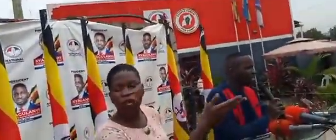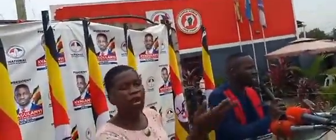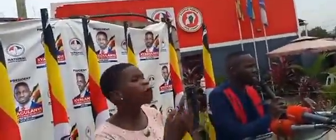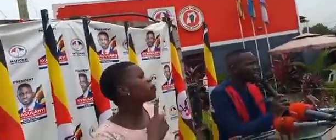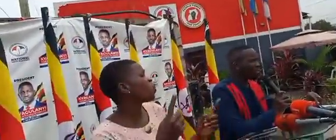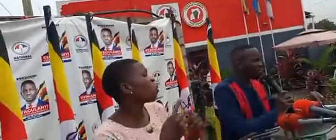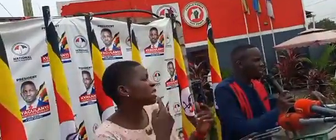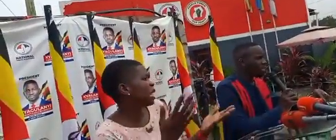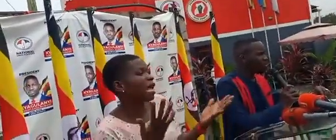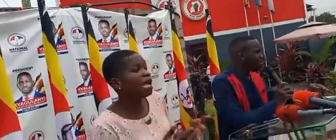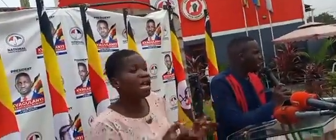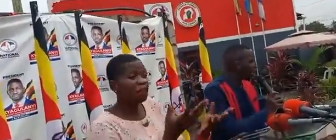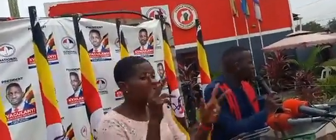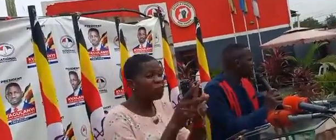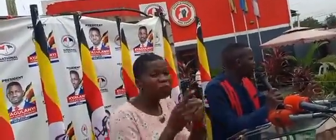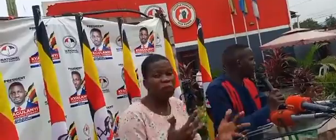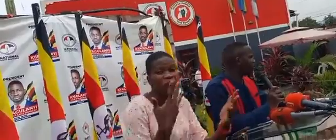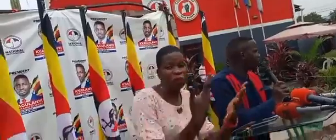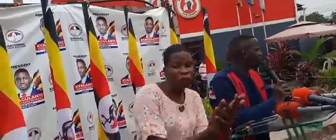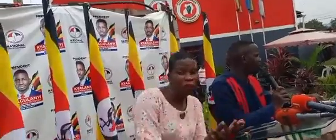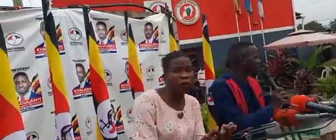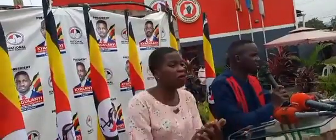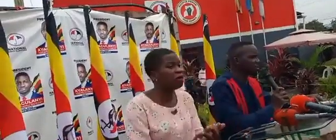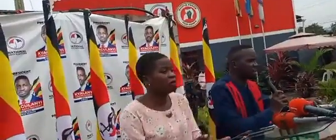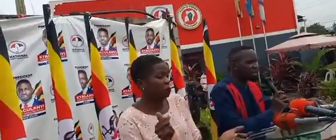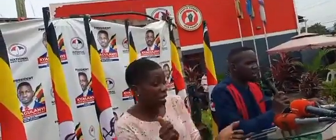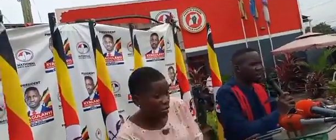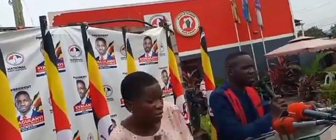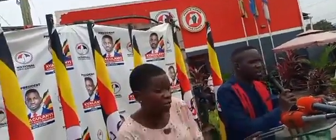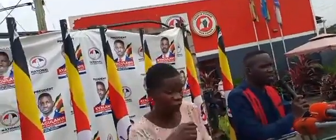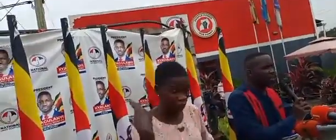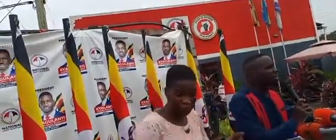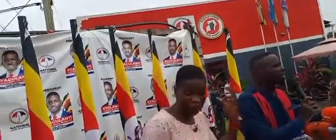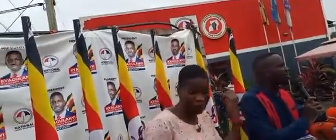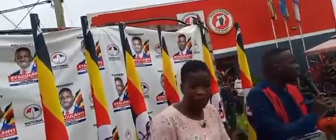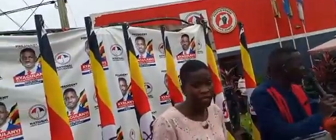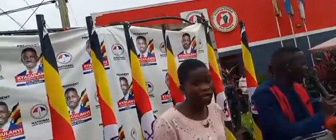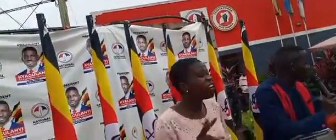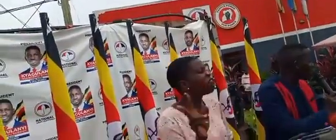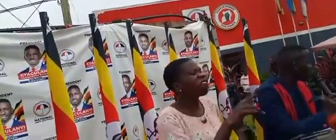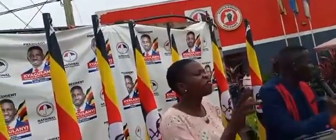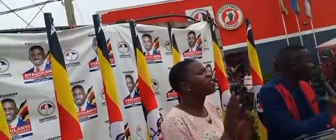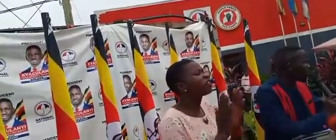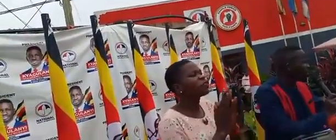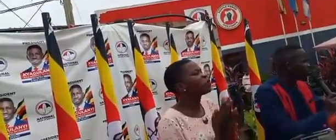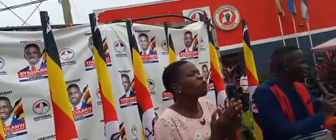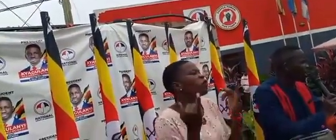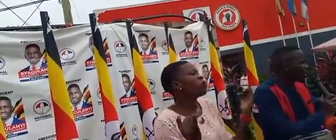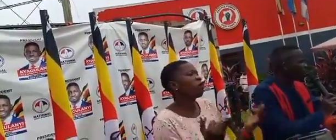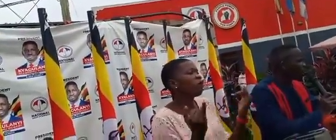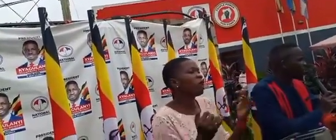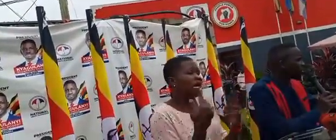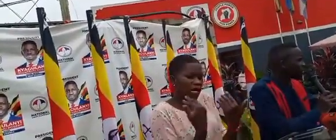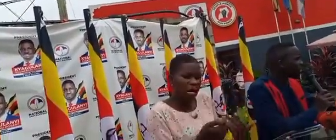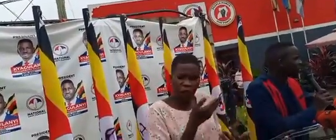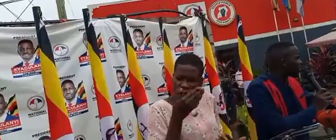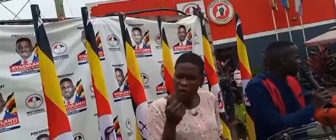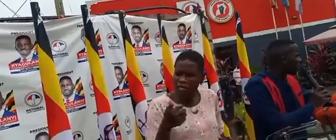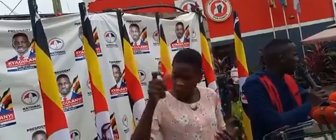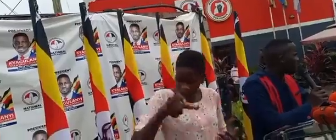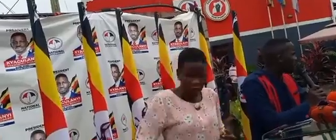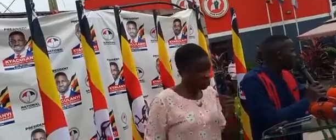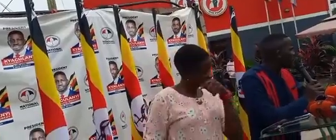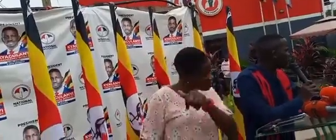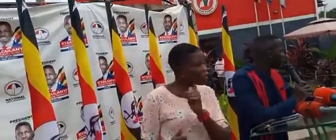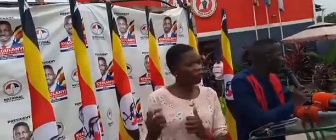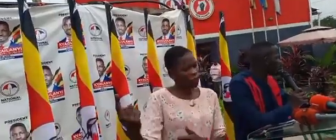abducted, being tortured, you know, it sounds like a story. So that's why we always insist,